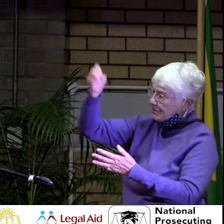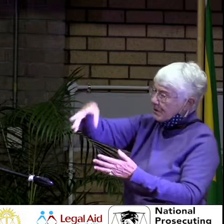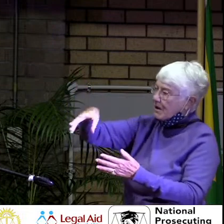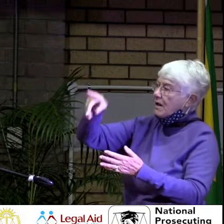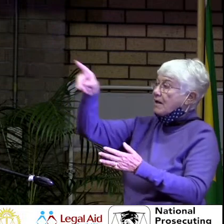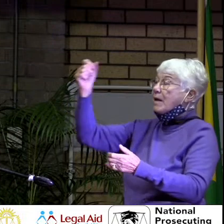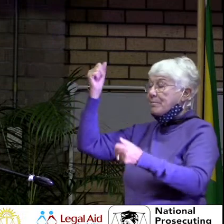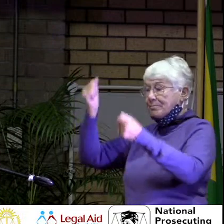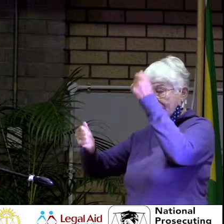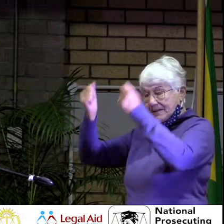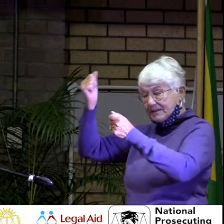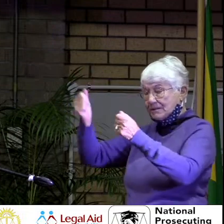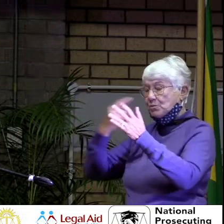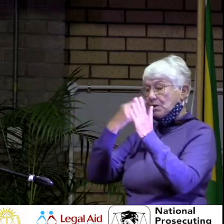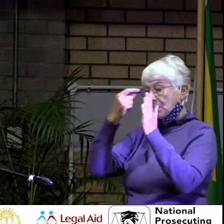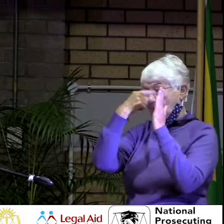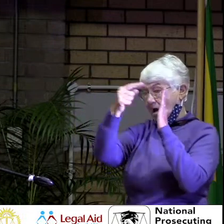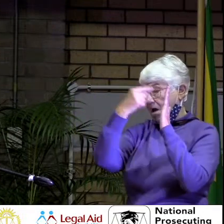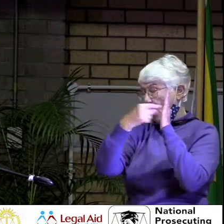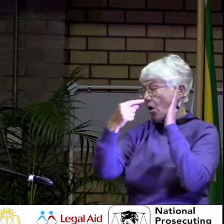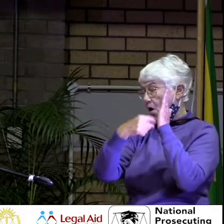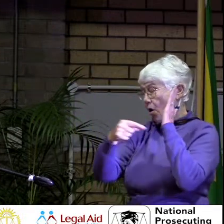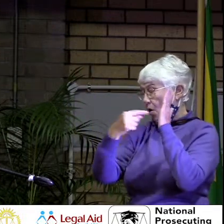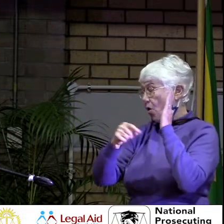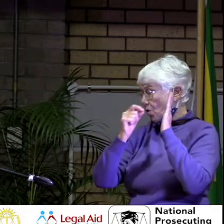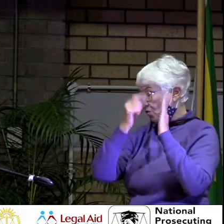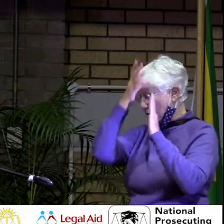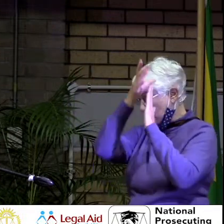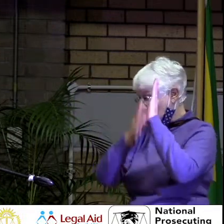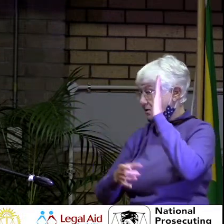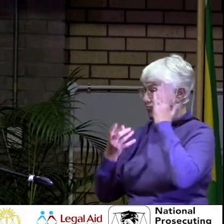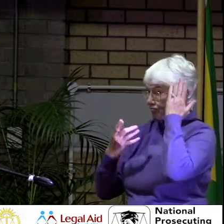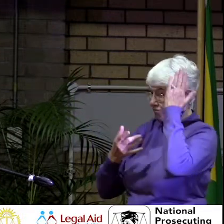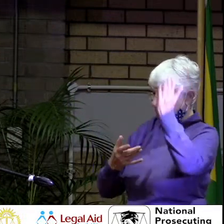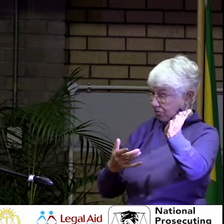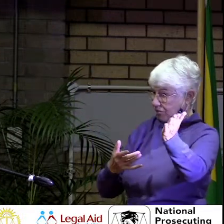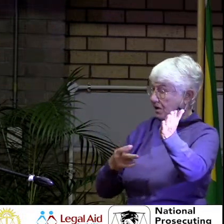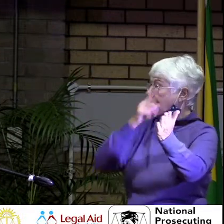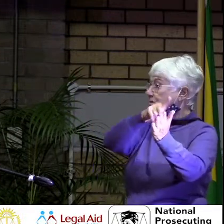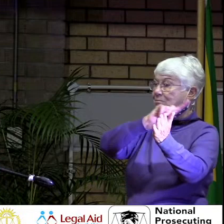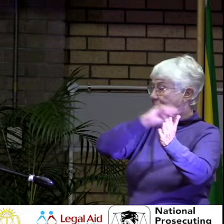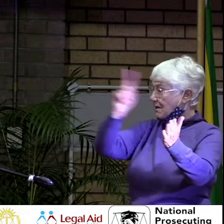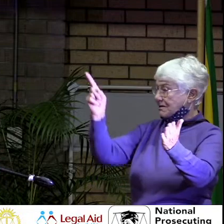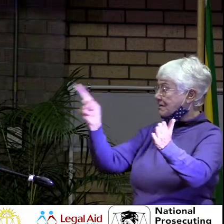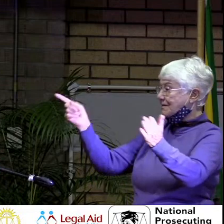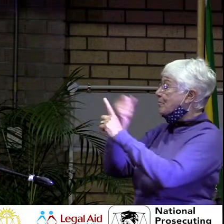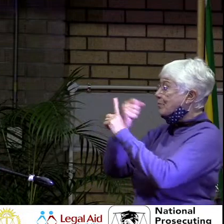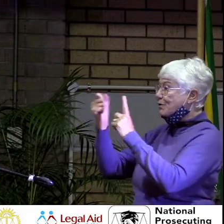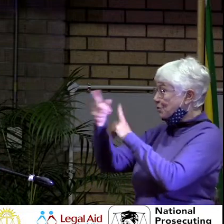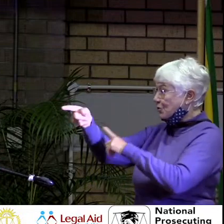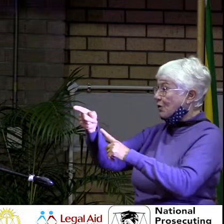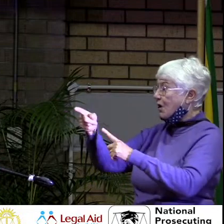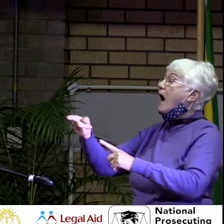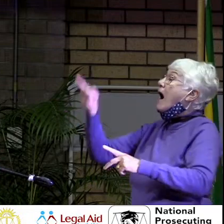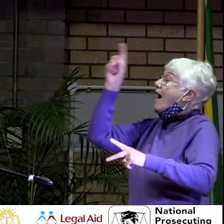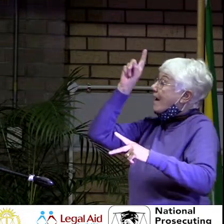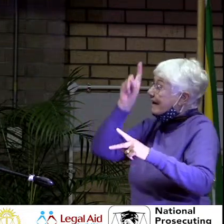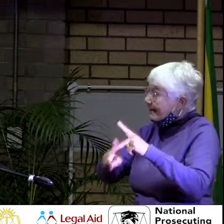anymore. And once it's served on him, if he does it again, he can get arrested. So that's